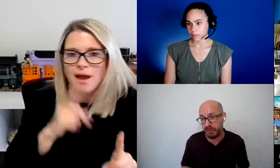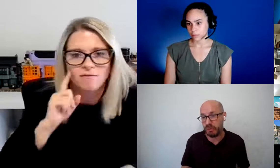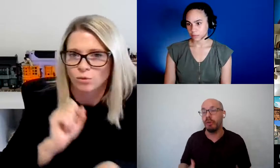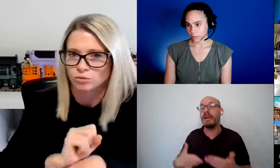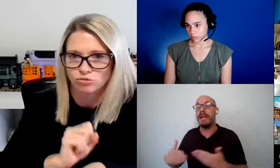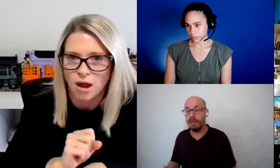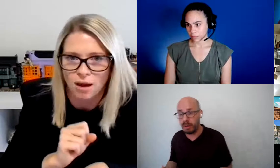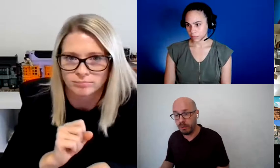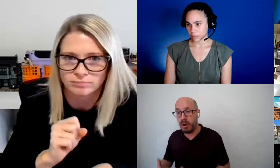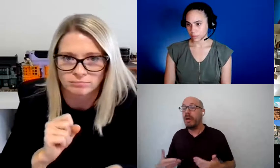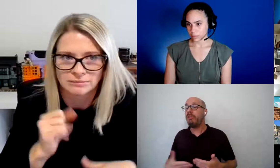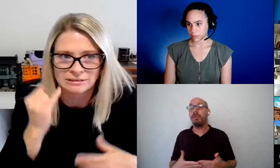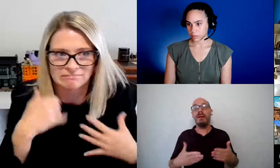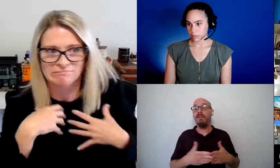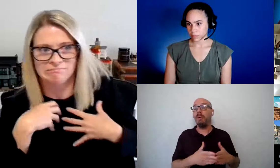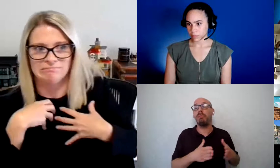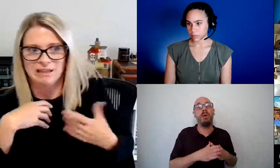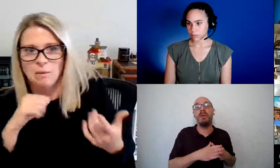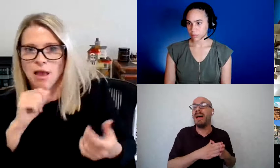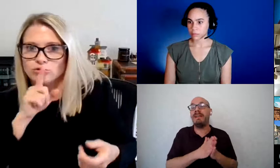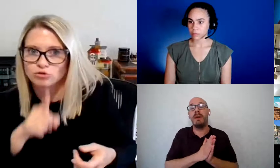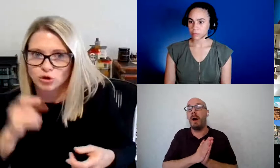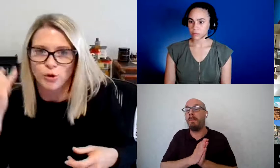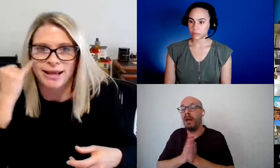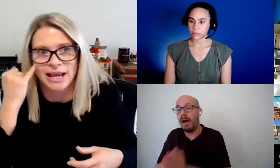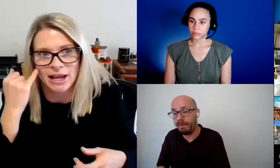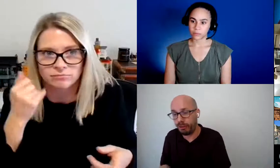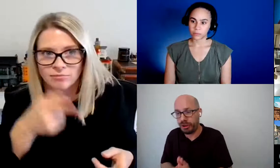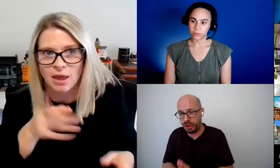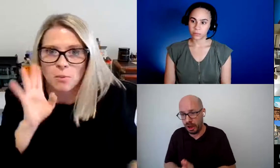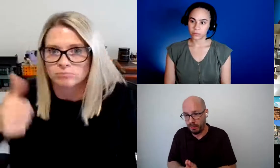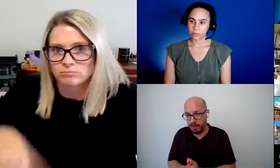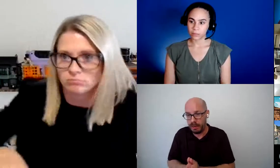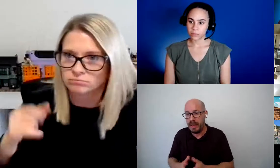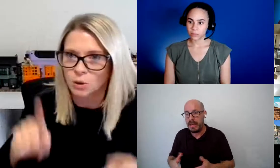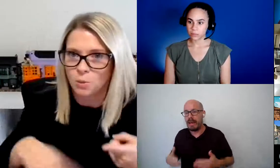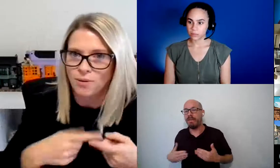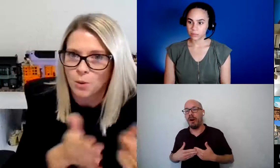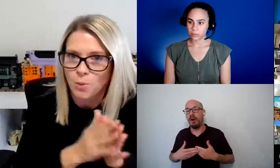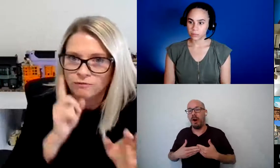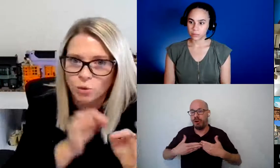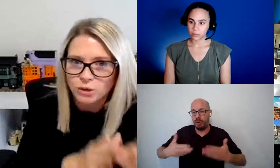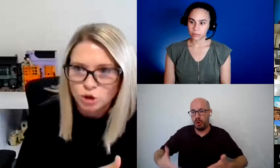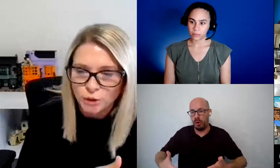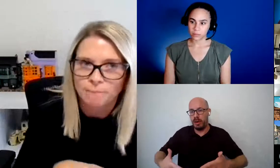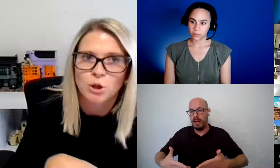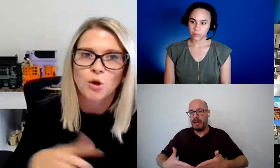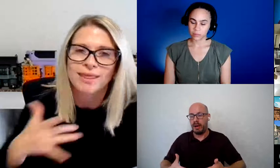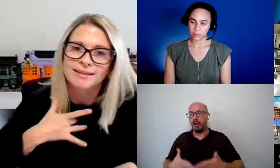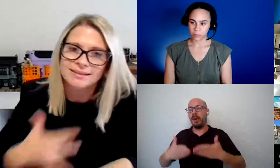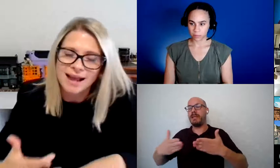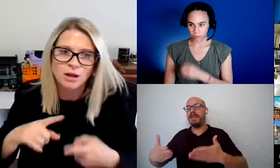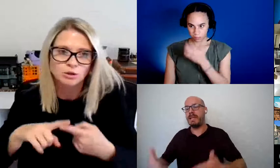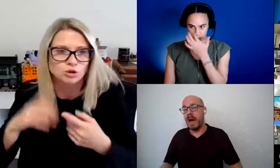during the interview, so deaf folks will not even apply for a job if they're unsure they're going to be